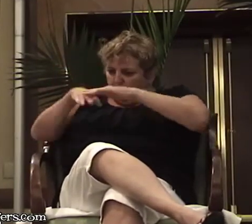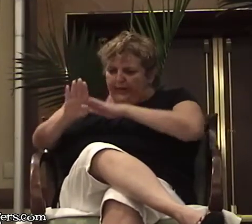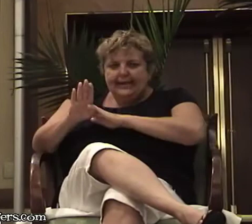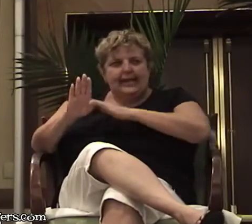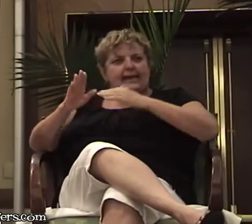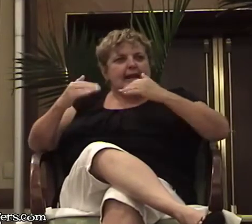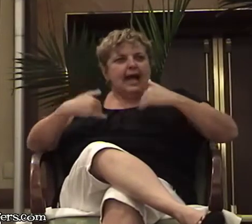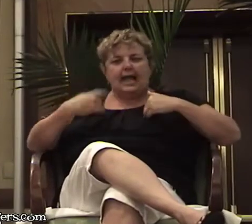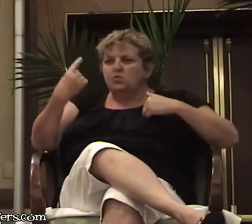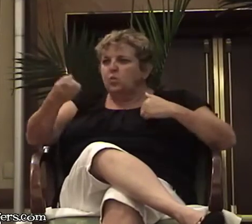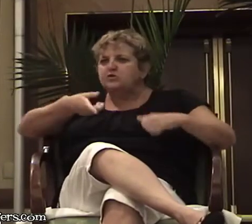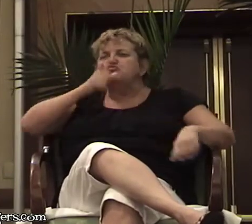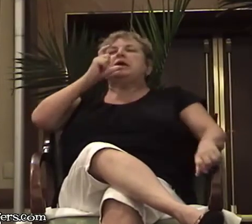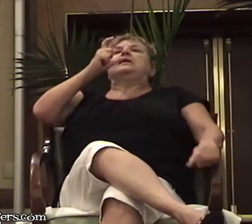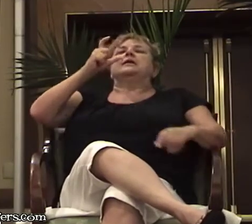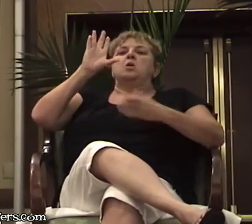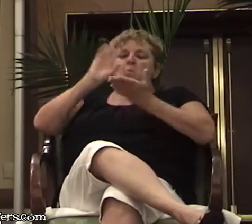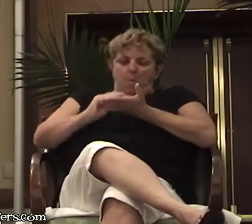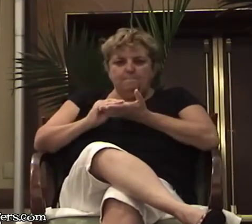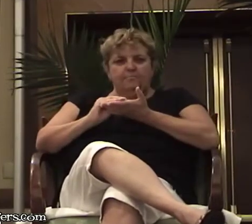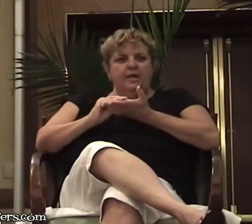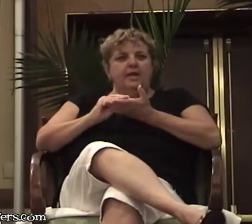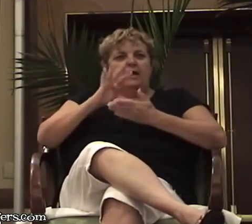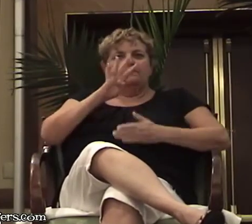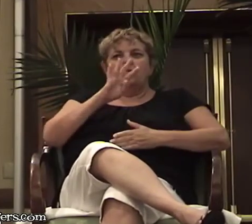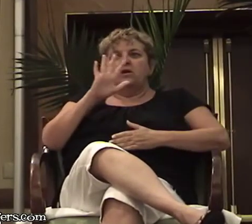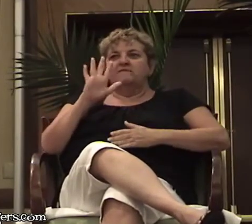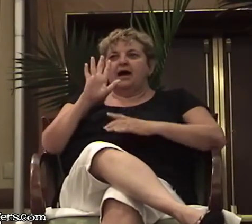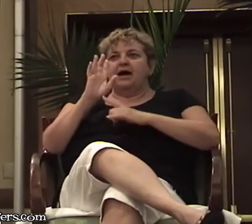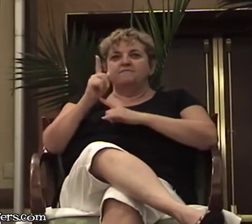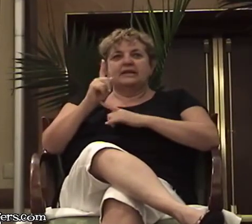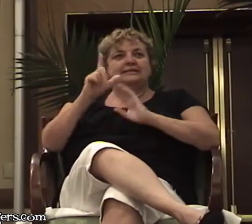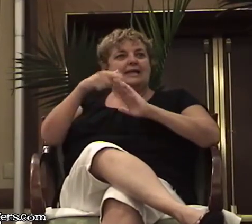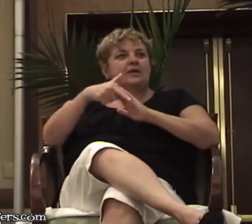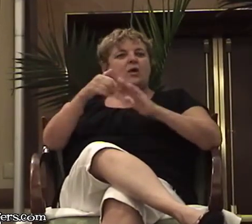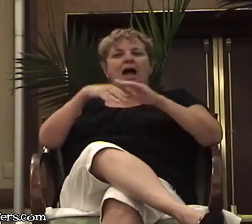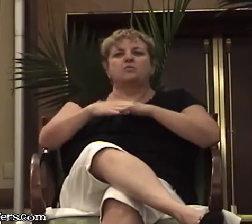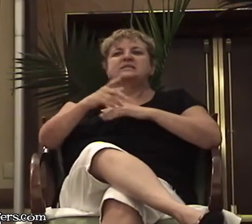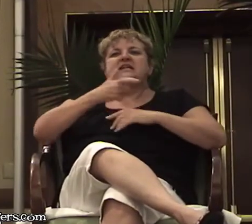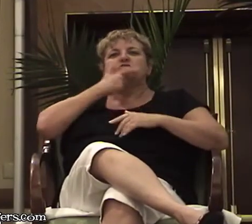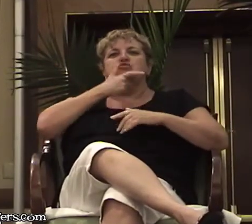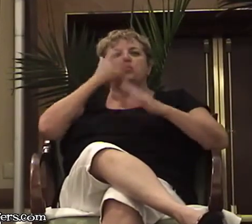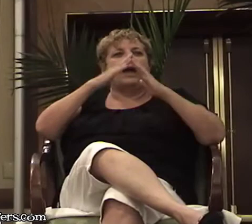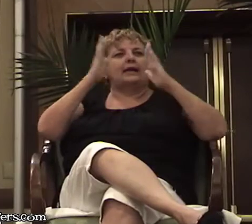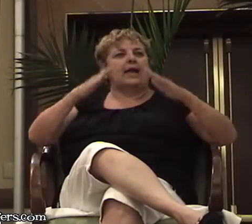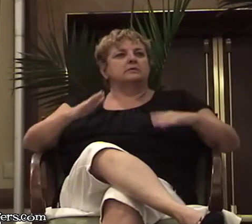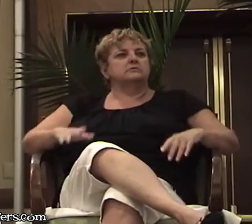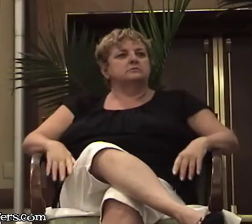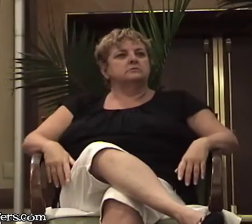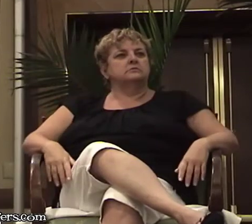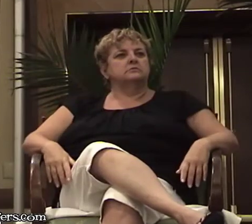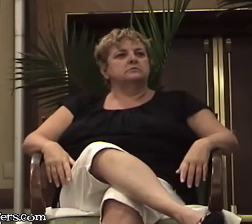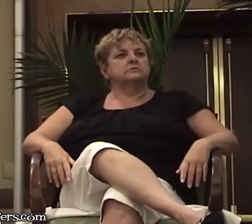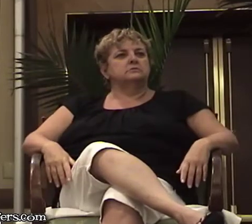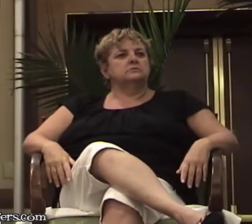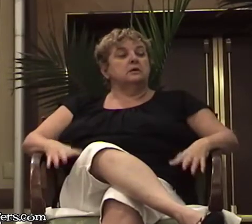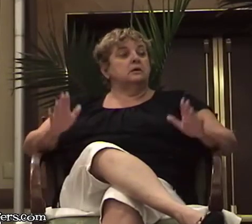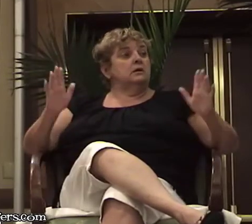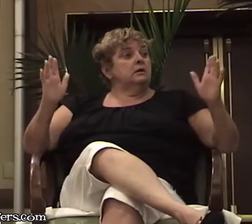back and 45 minutes later I was in a crack house. Well, that's for them. But this is what I found out, and I want to share